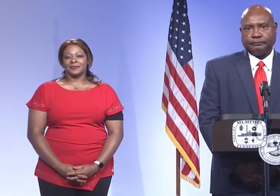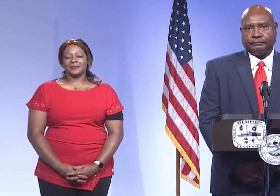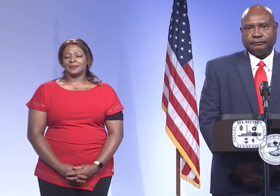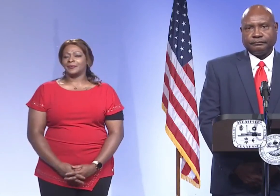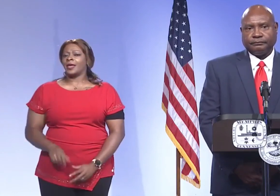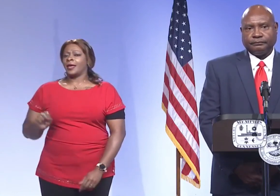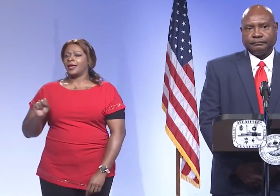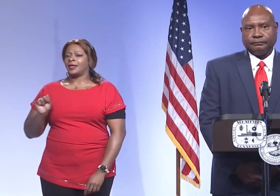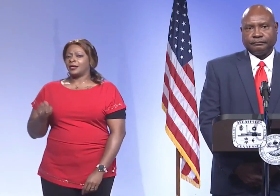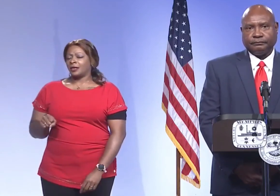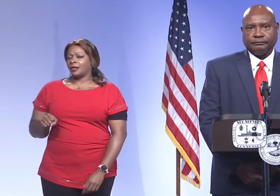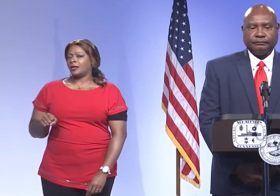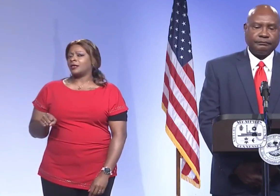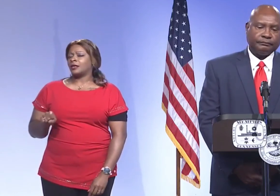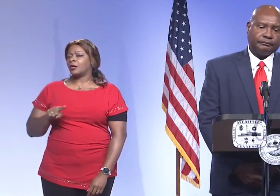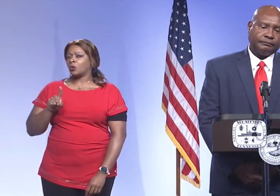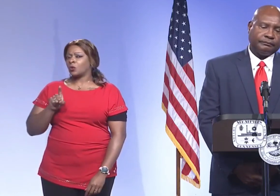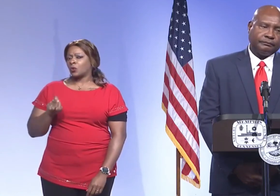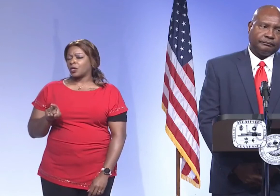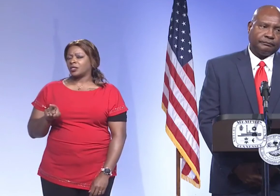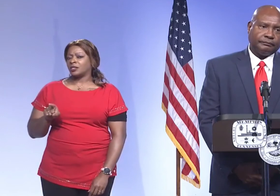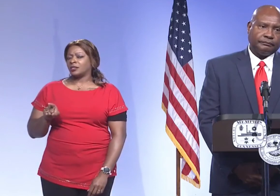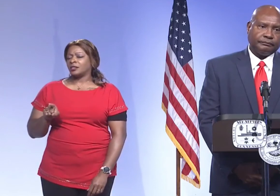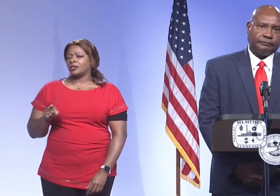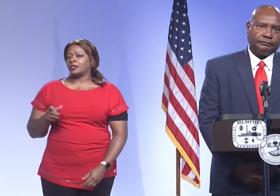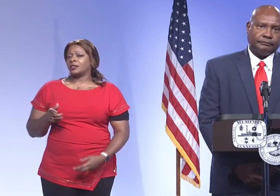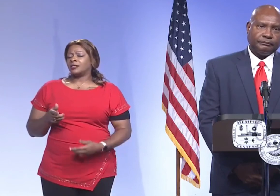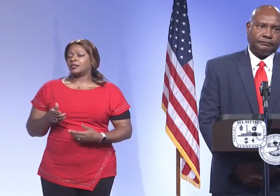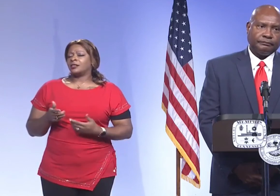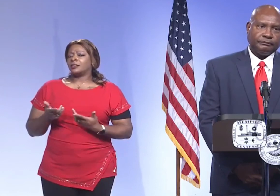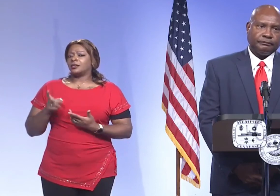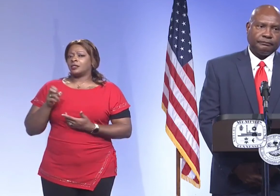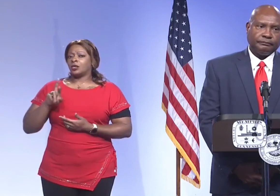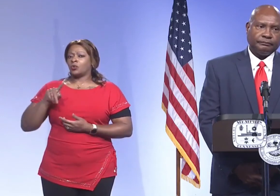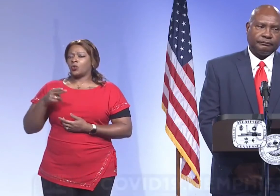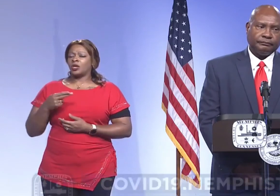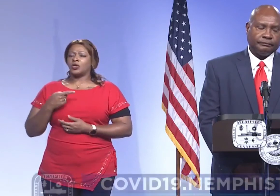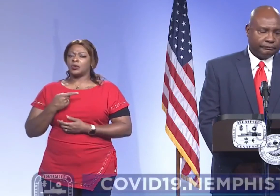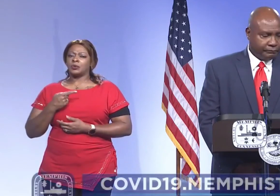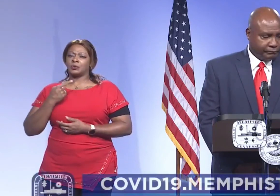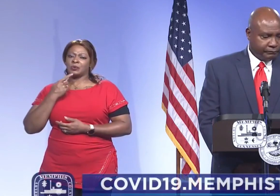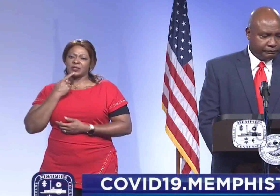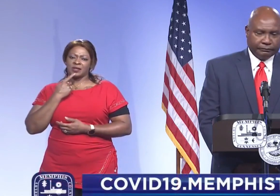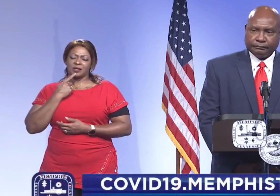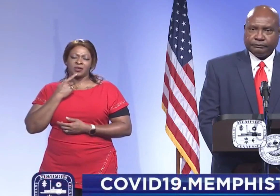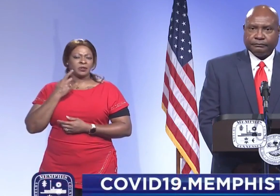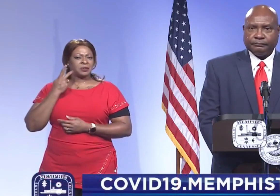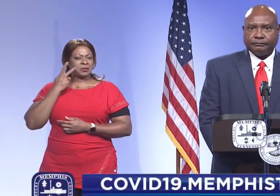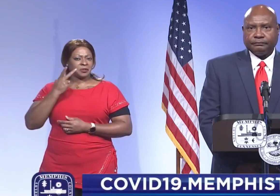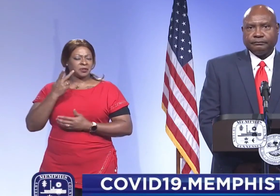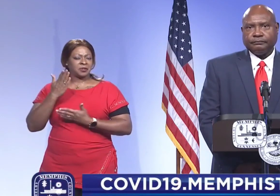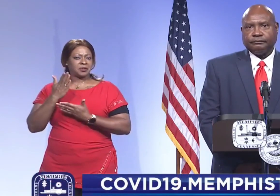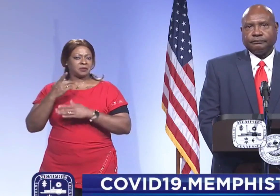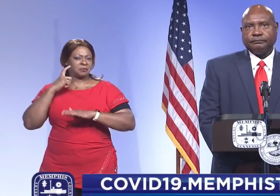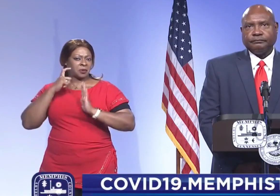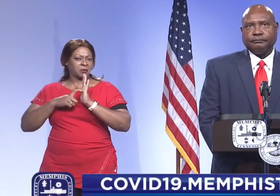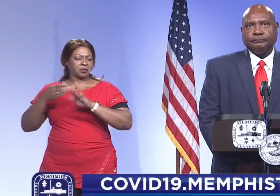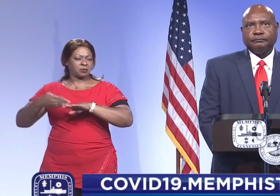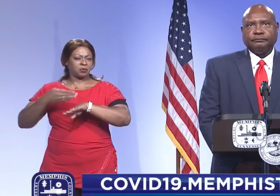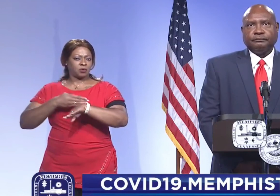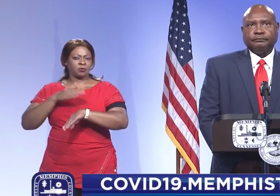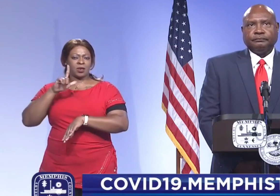Yeah, my question was, Dr. Randolph, you said that you've seen some improvements with